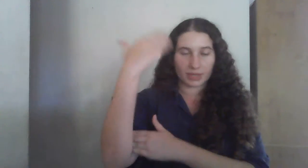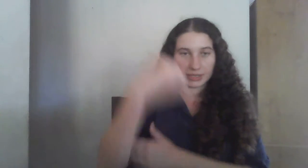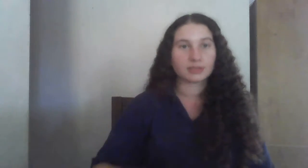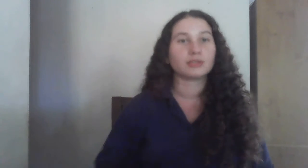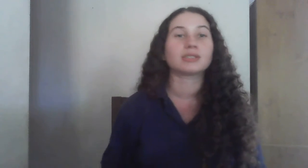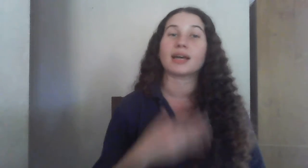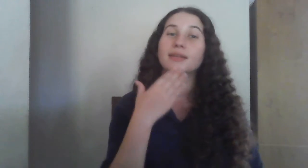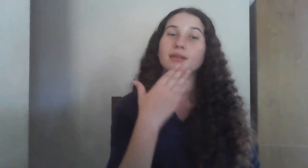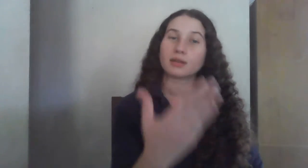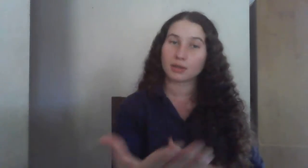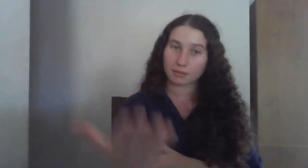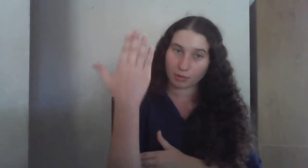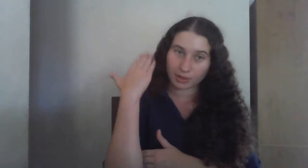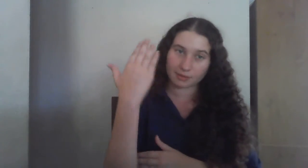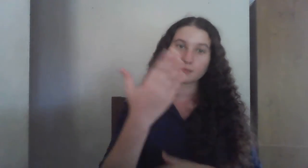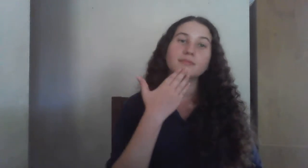Right? So you could sign good morning.